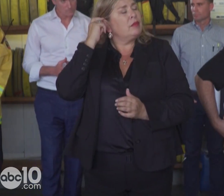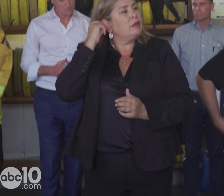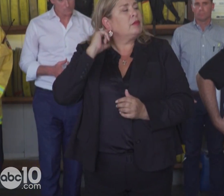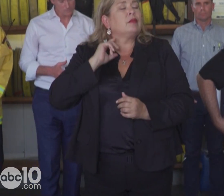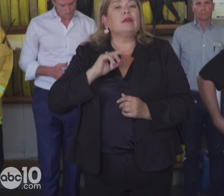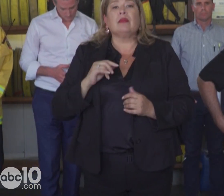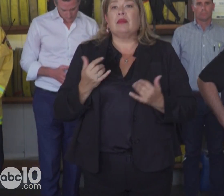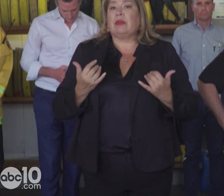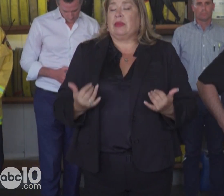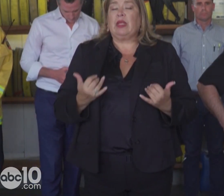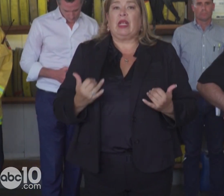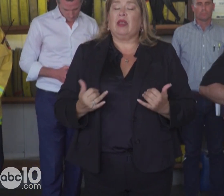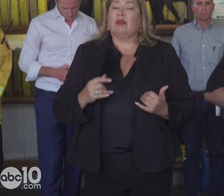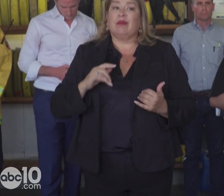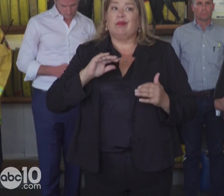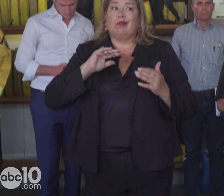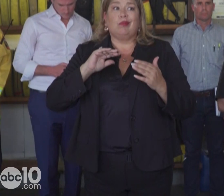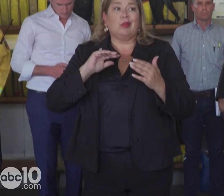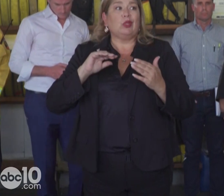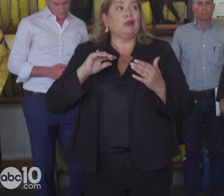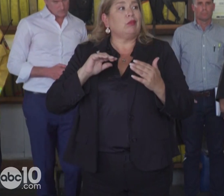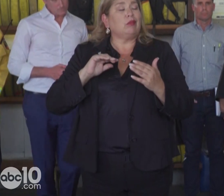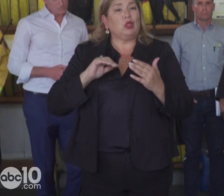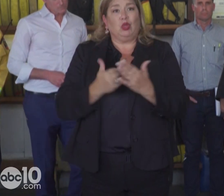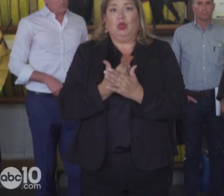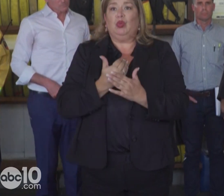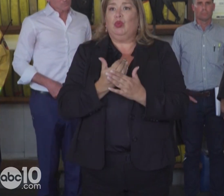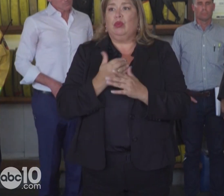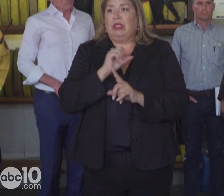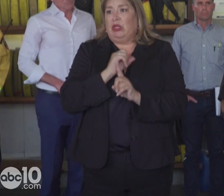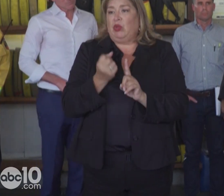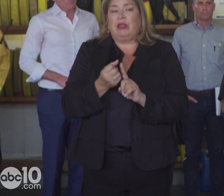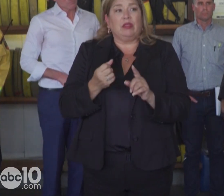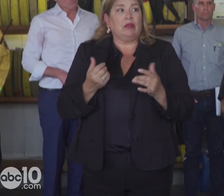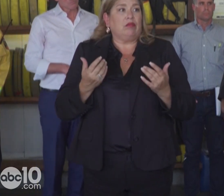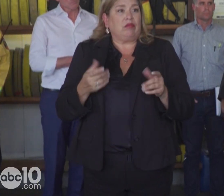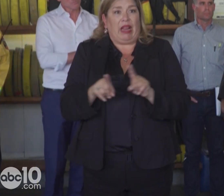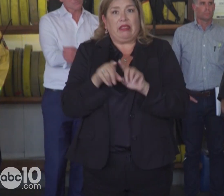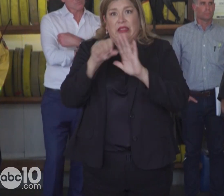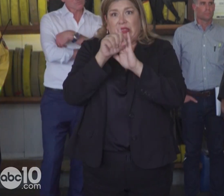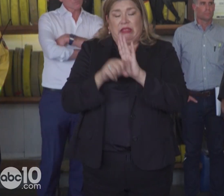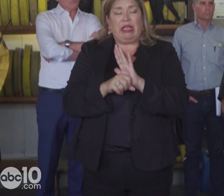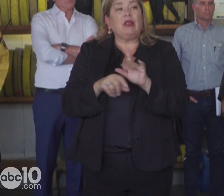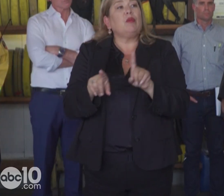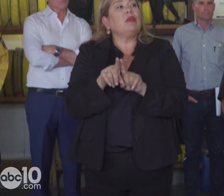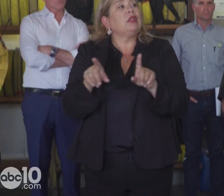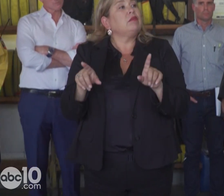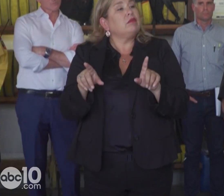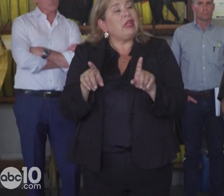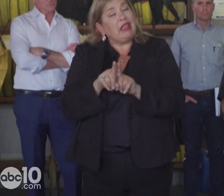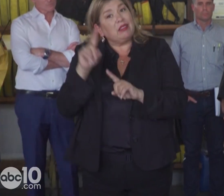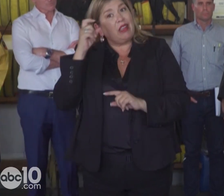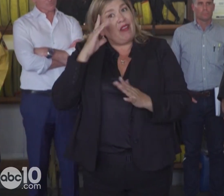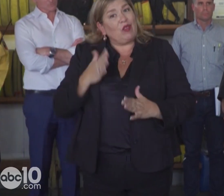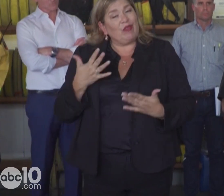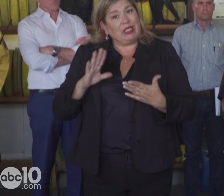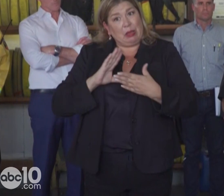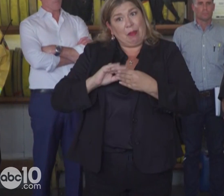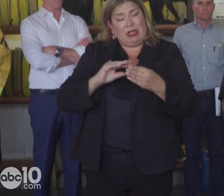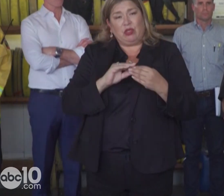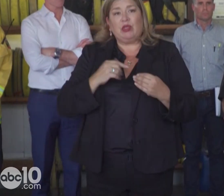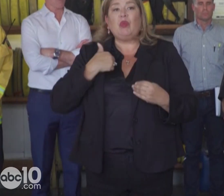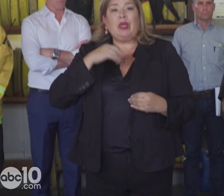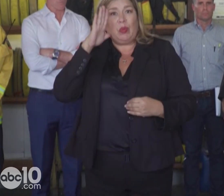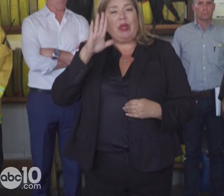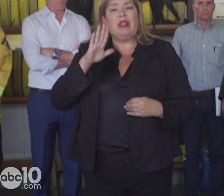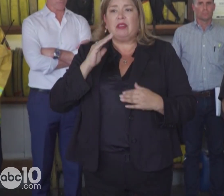this is really sort of an unprecedented place that we are in as a state, but as the governor said, we will get